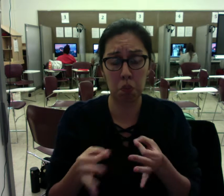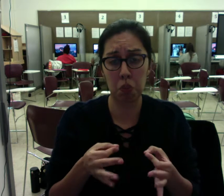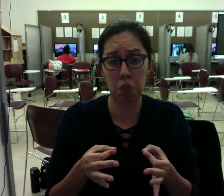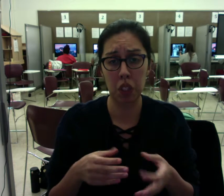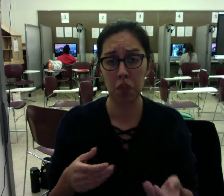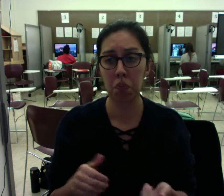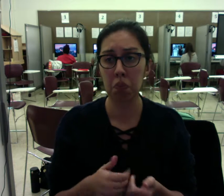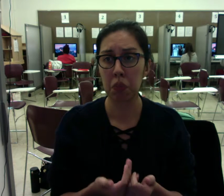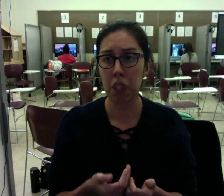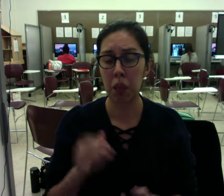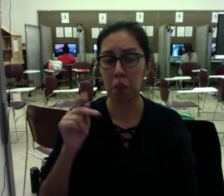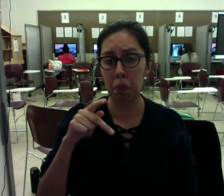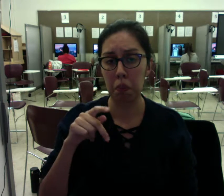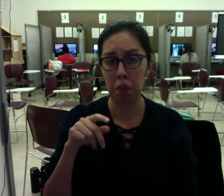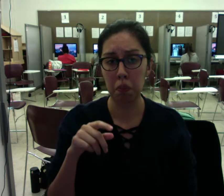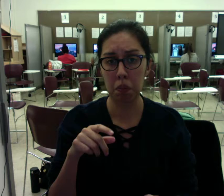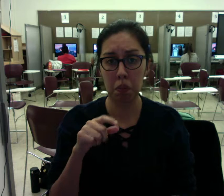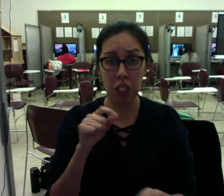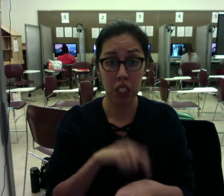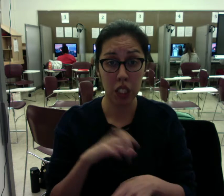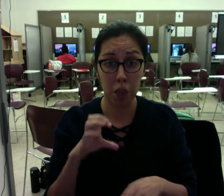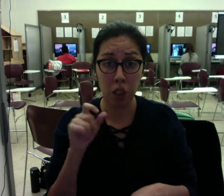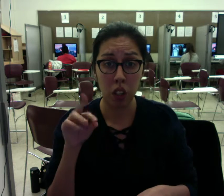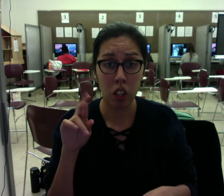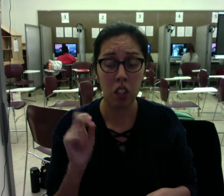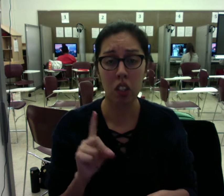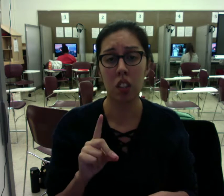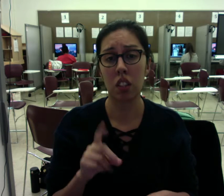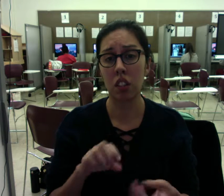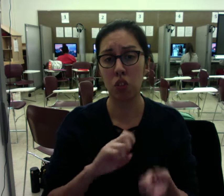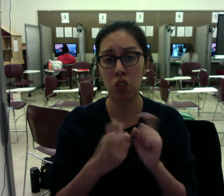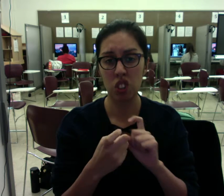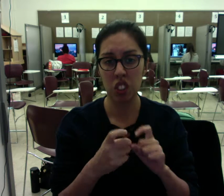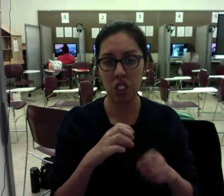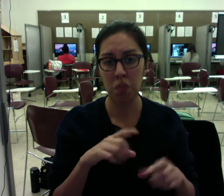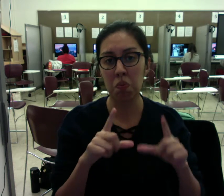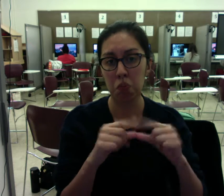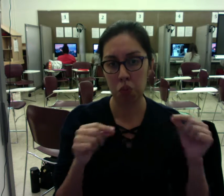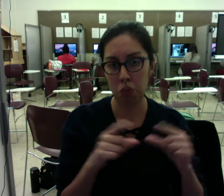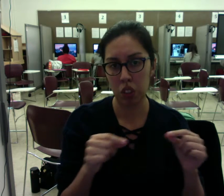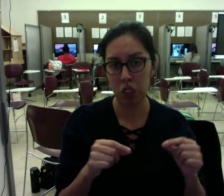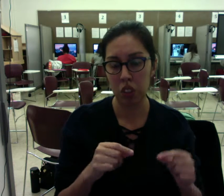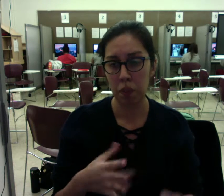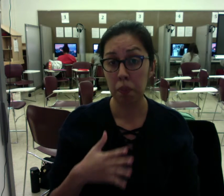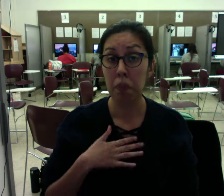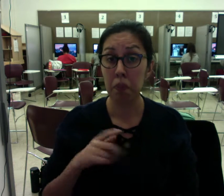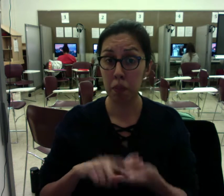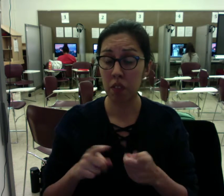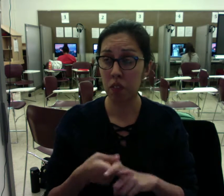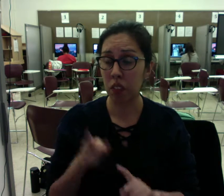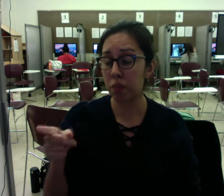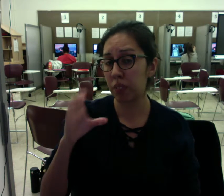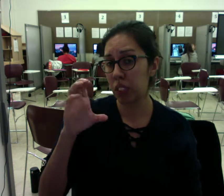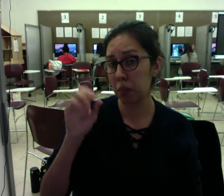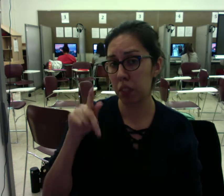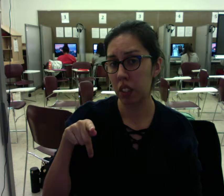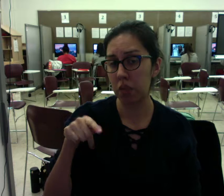that happens. It's actually less complicated than I thought. I had a friend of mine who was a CPA kind of go through the process for me. What usually happens in